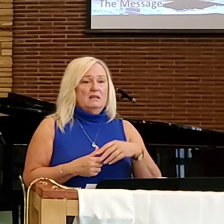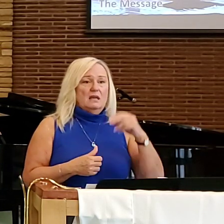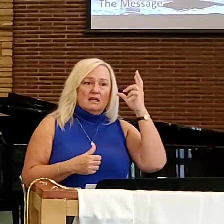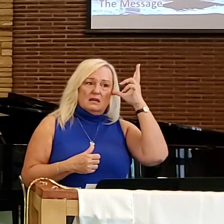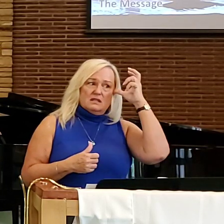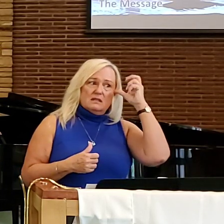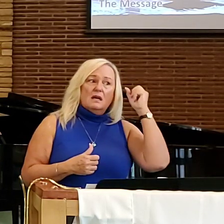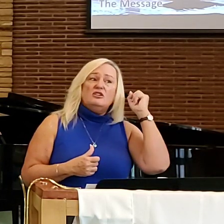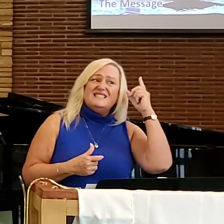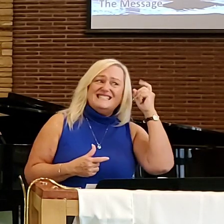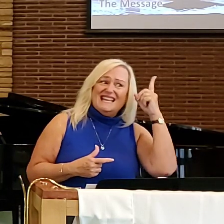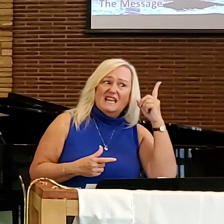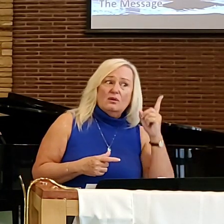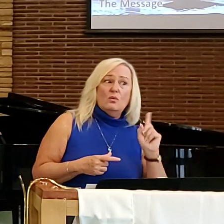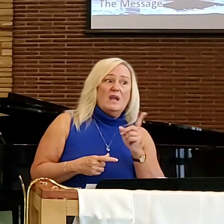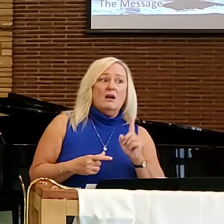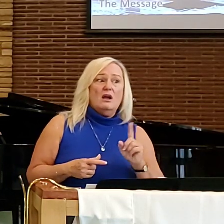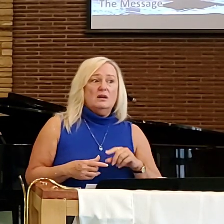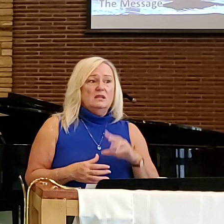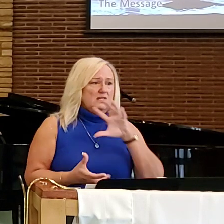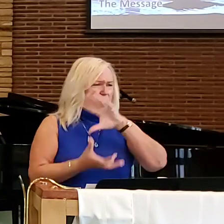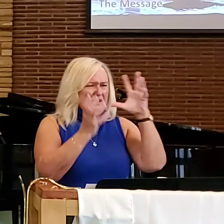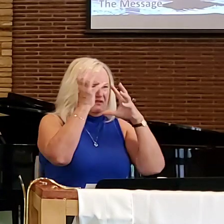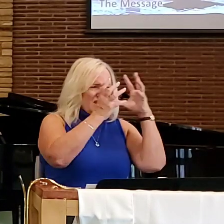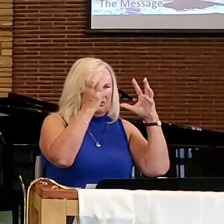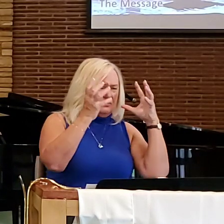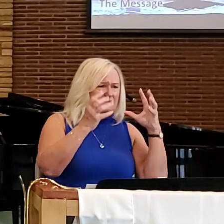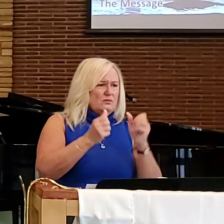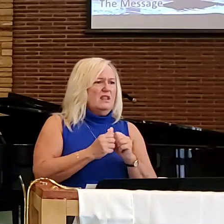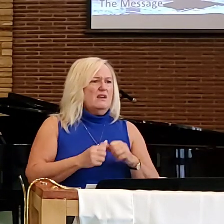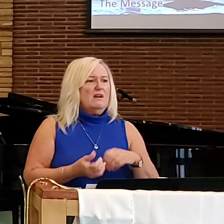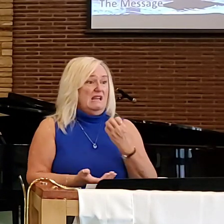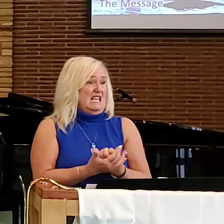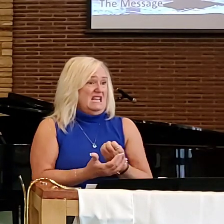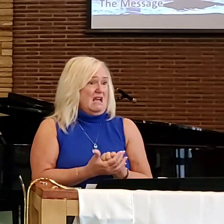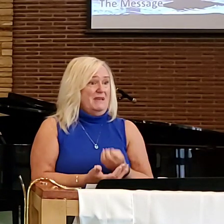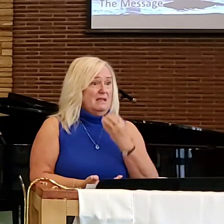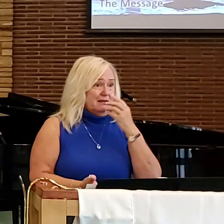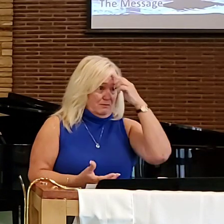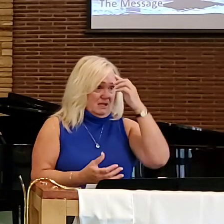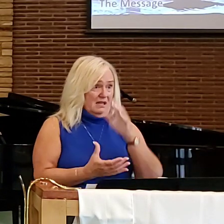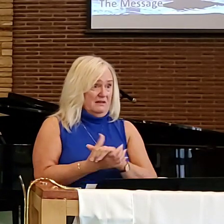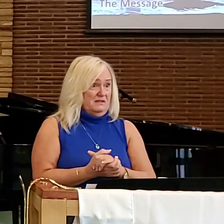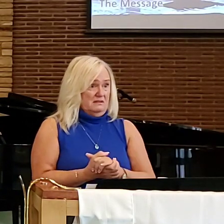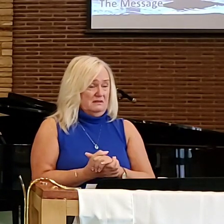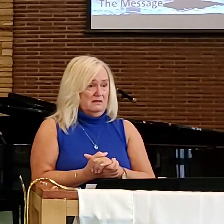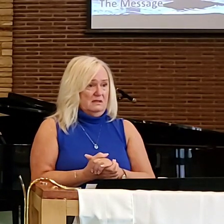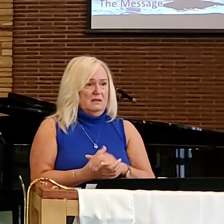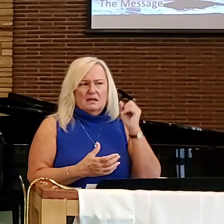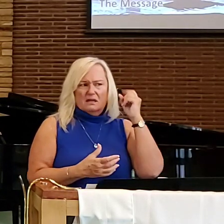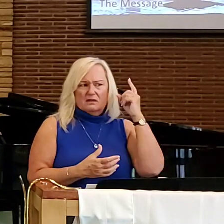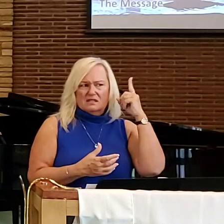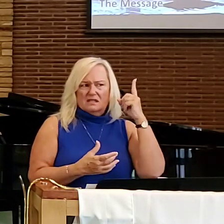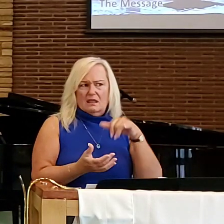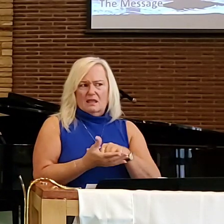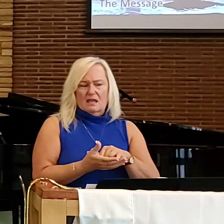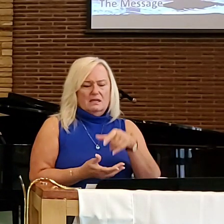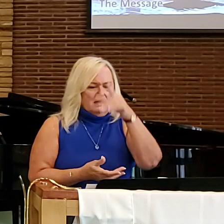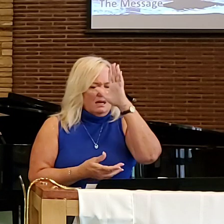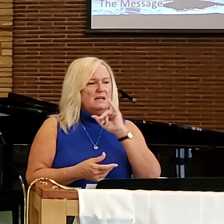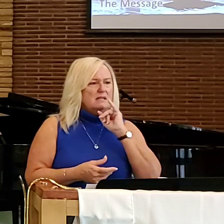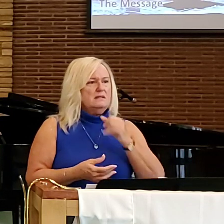our theology is confused with our economic beliefs, and understand that God